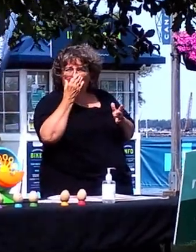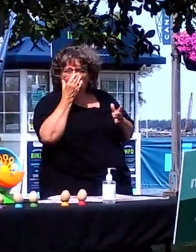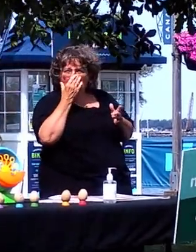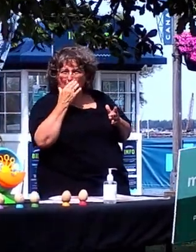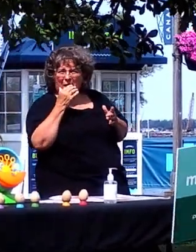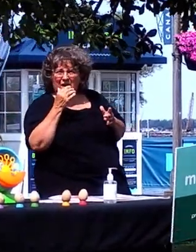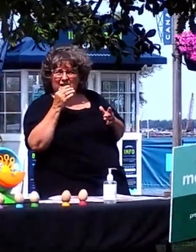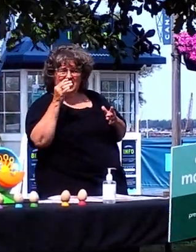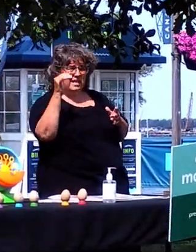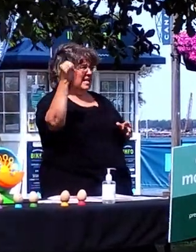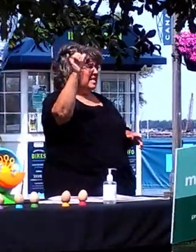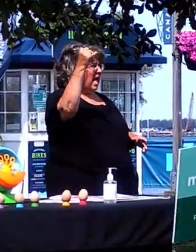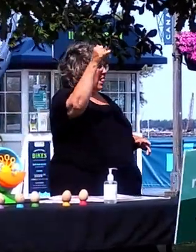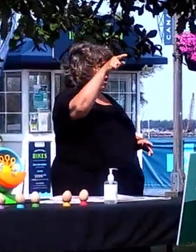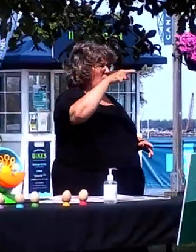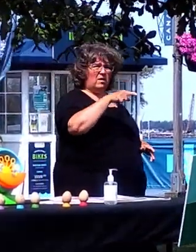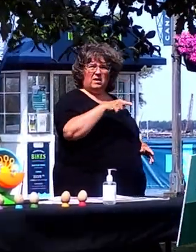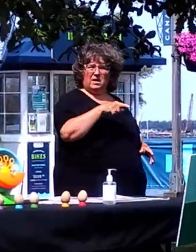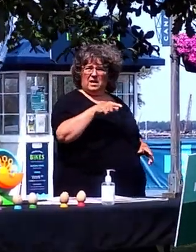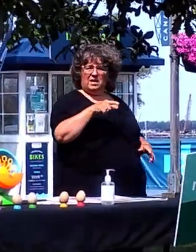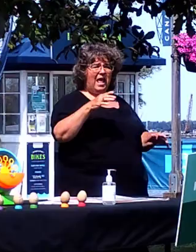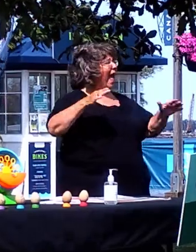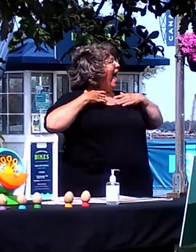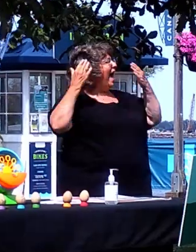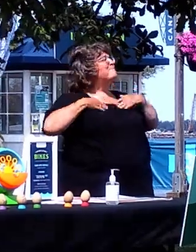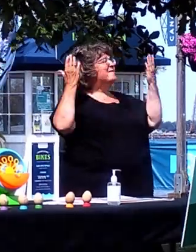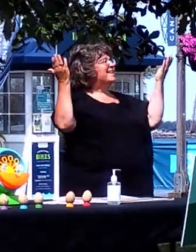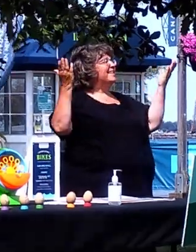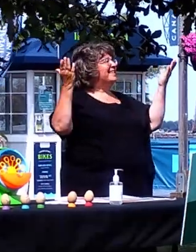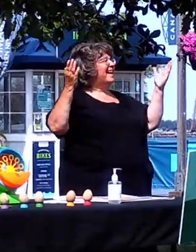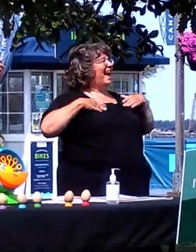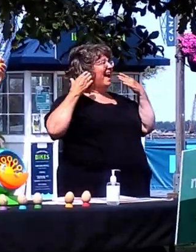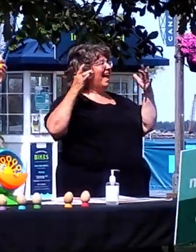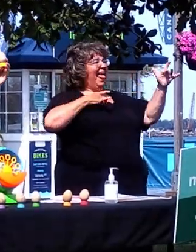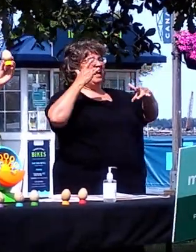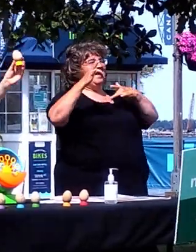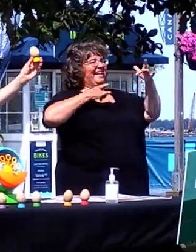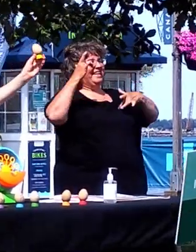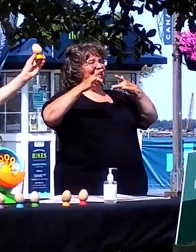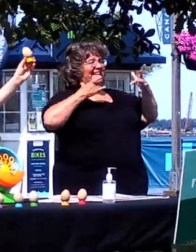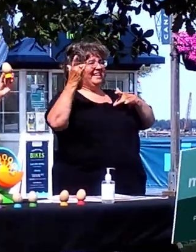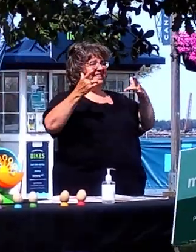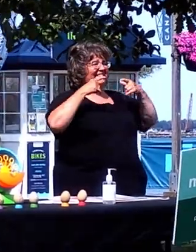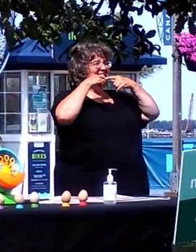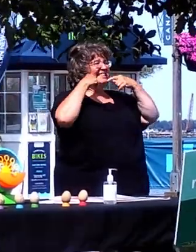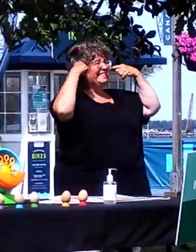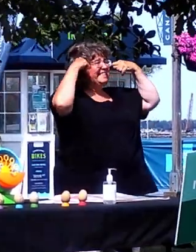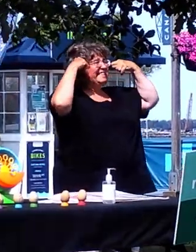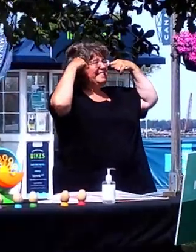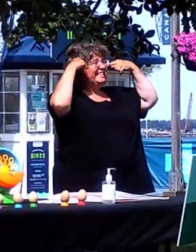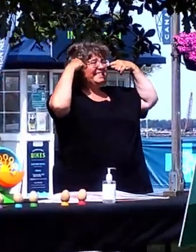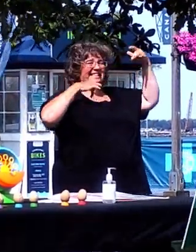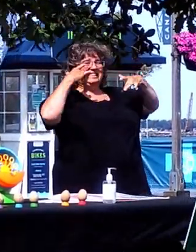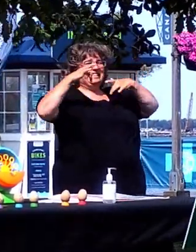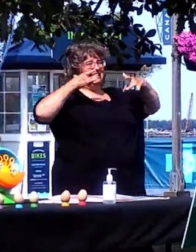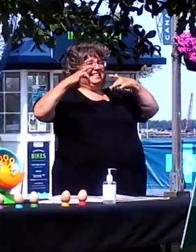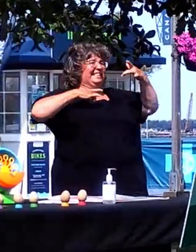He's yellow, you're so right. He's feeling happy or he's feeling excited. Look at that big smile. Can you guys act